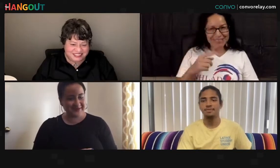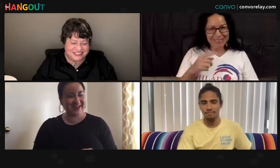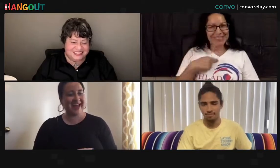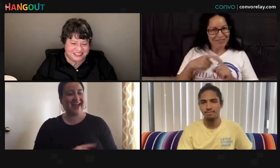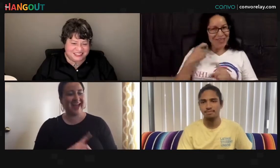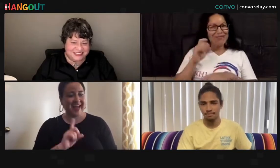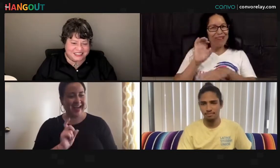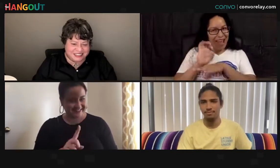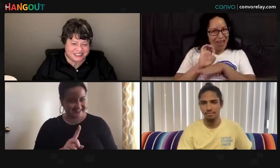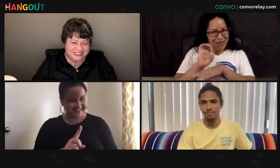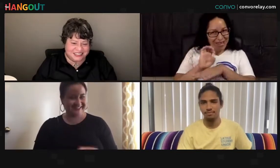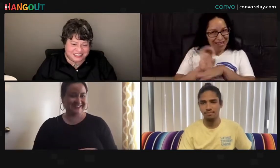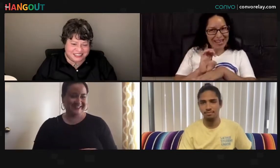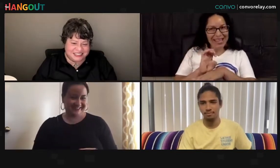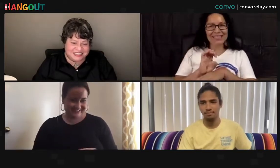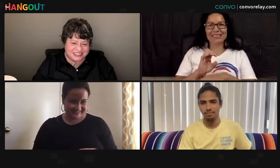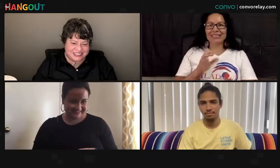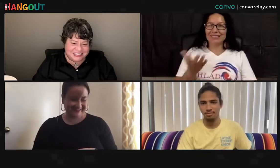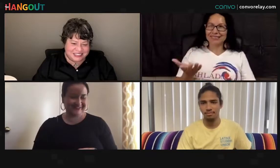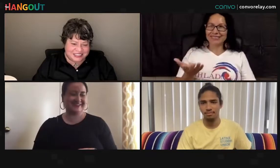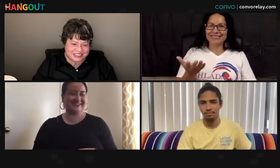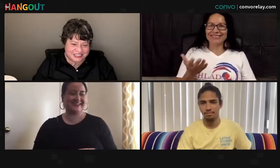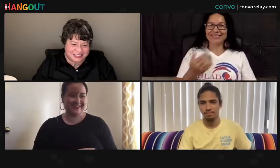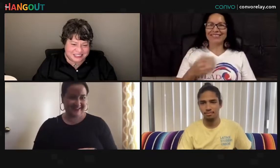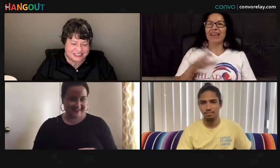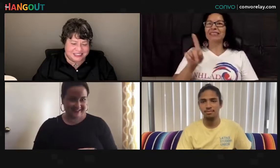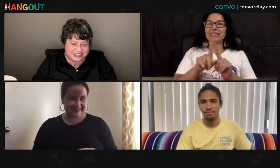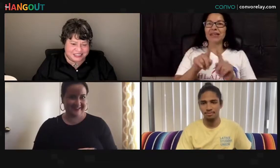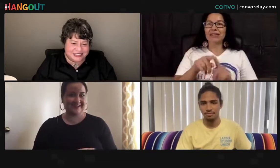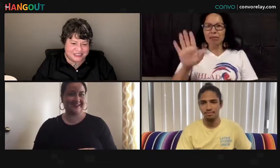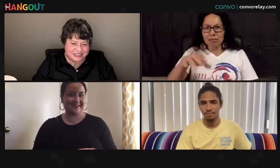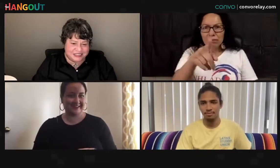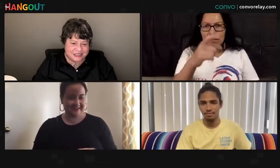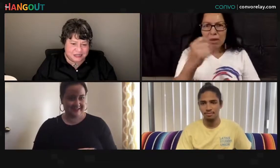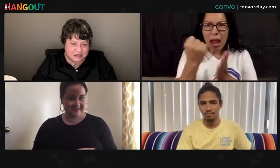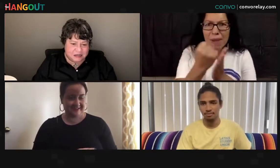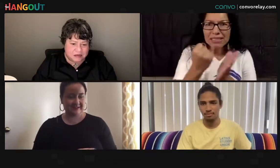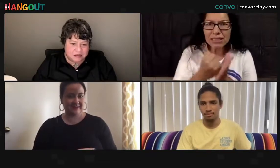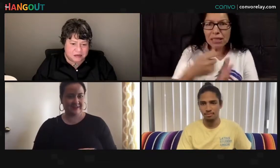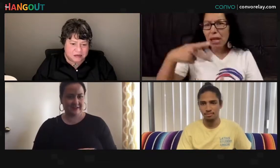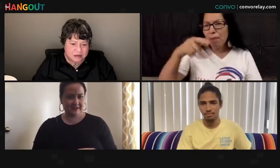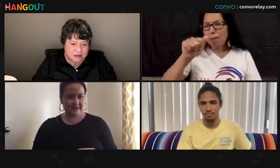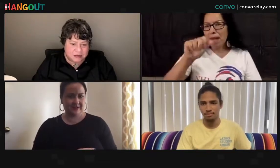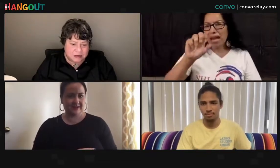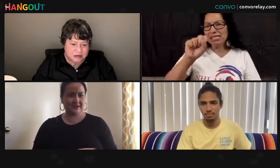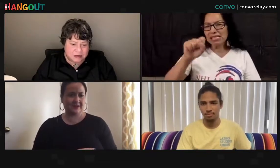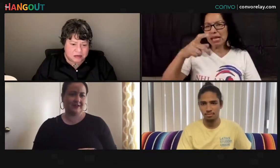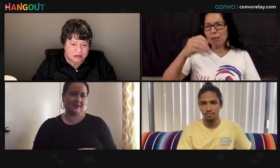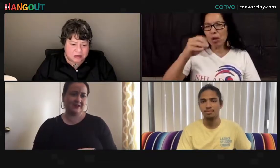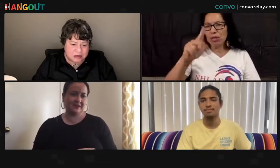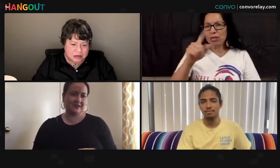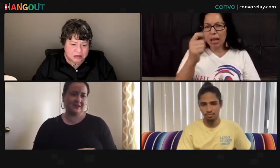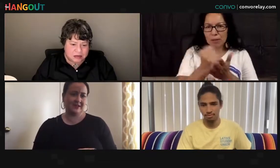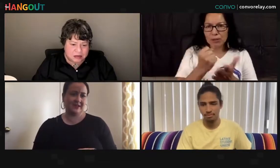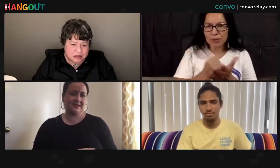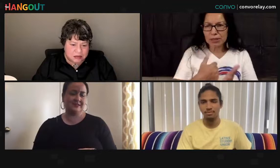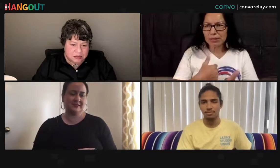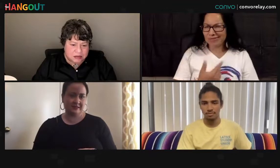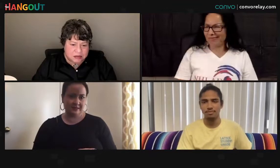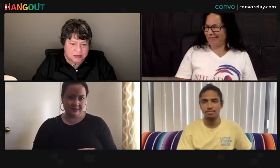from Mexico. No, I'm from Ecuador." And I get that a lot. Or they say, "Oh, do you have a passport?"